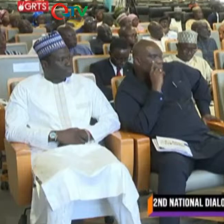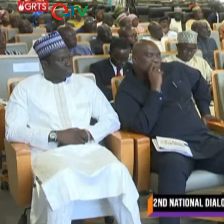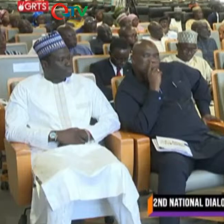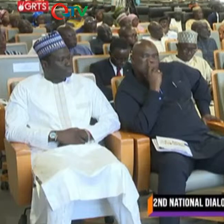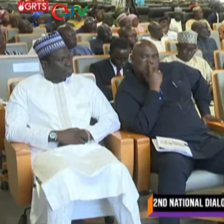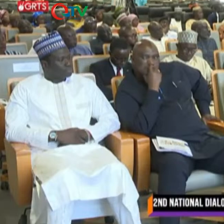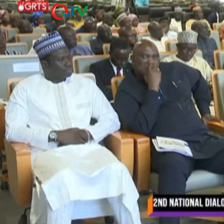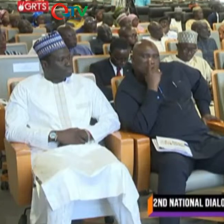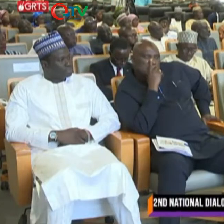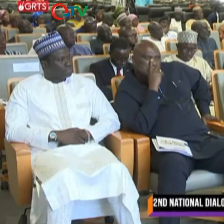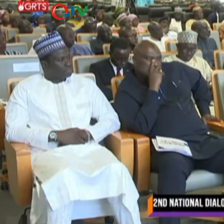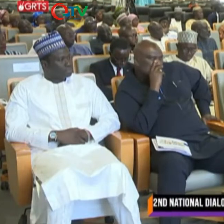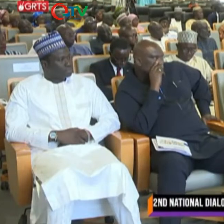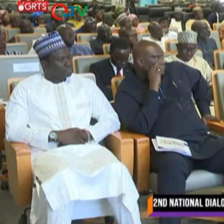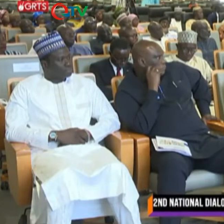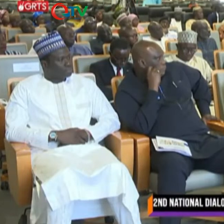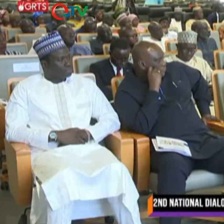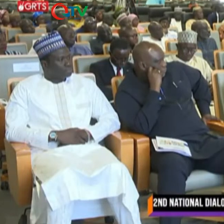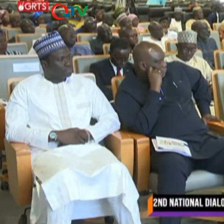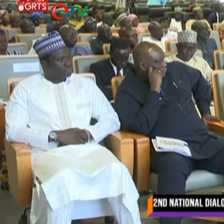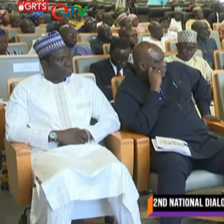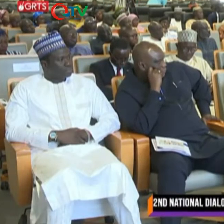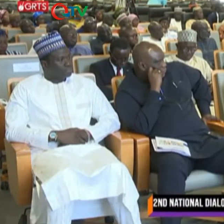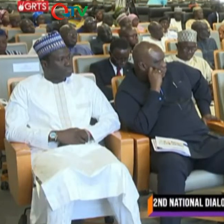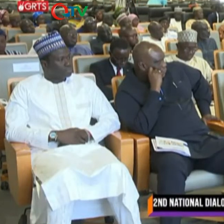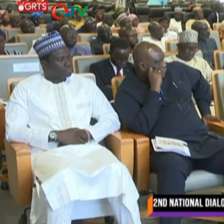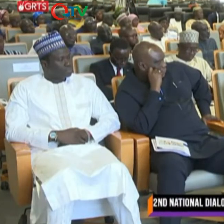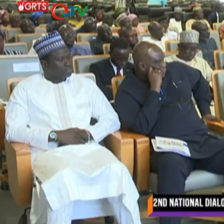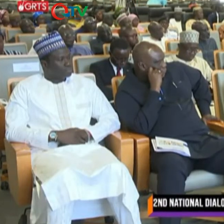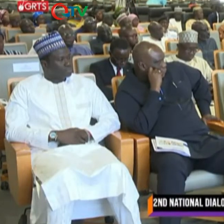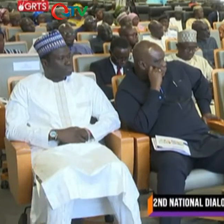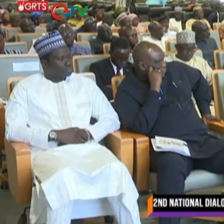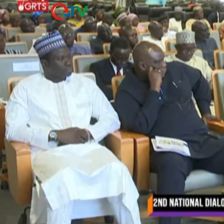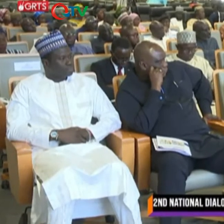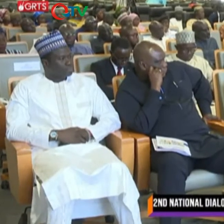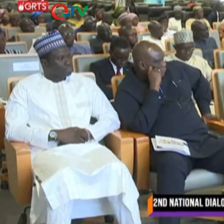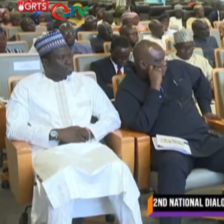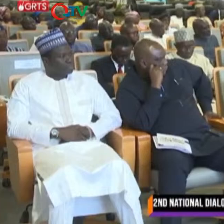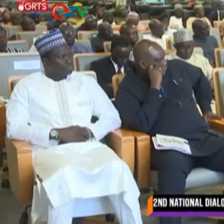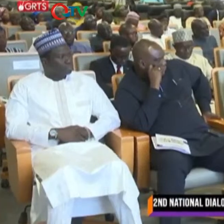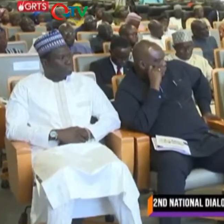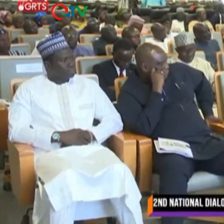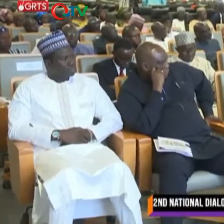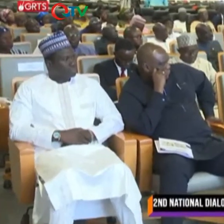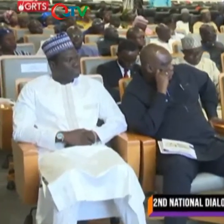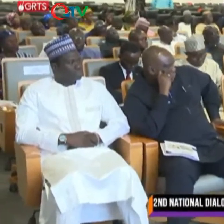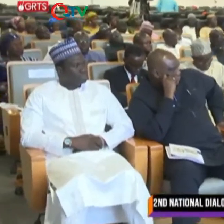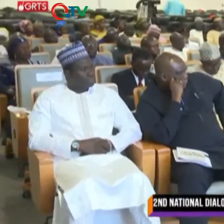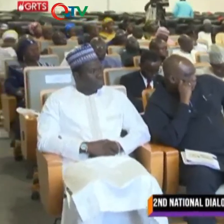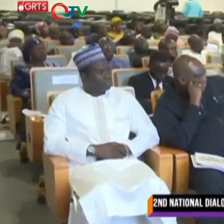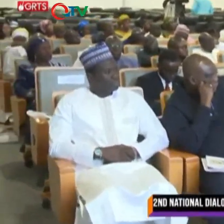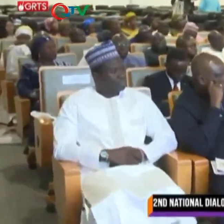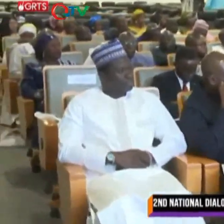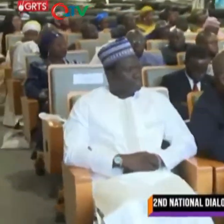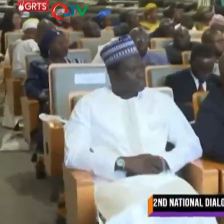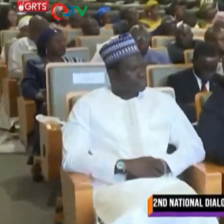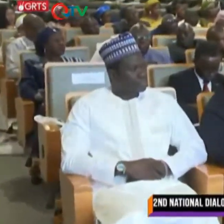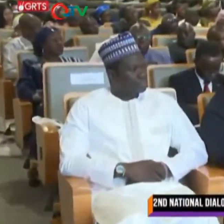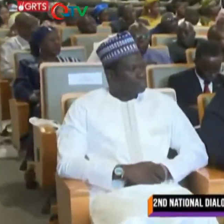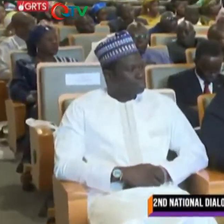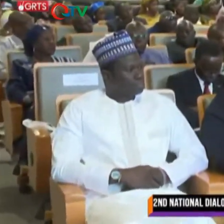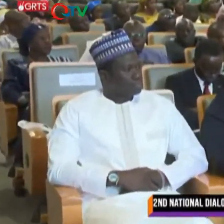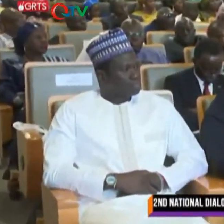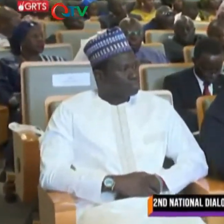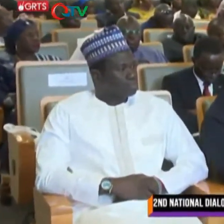Your presence signals your commitment to the welfare of the nation and your belief in dialogue.